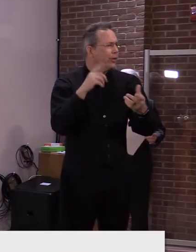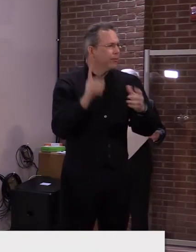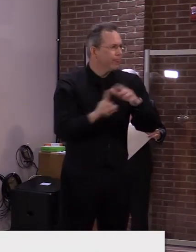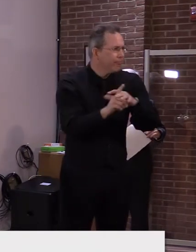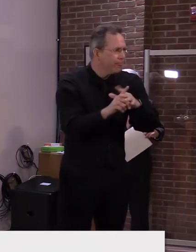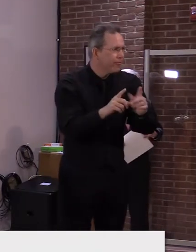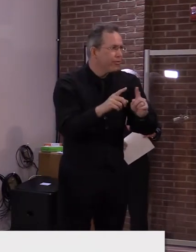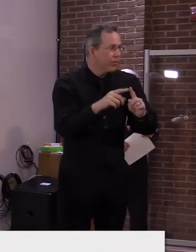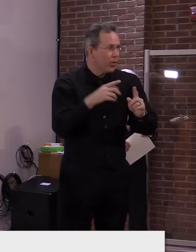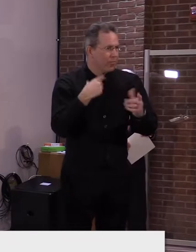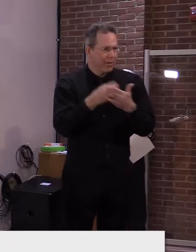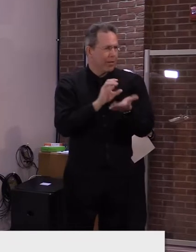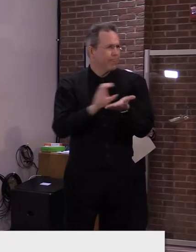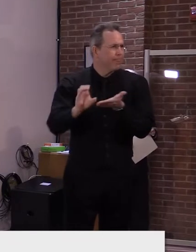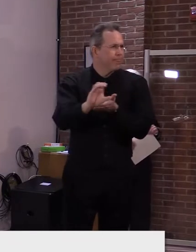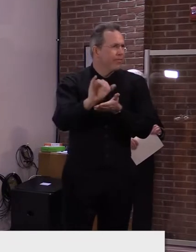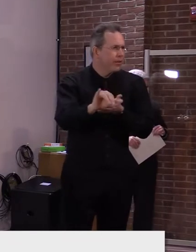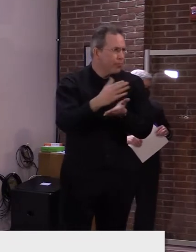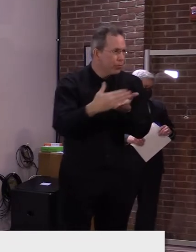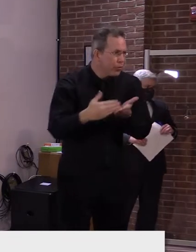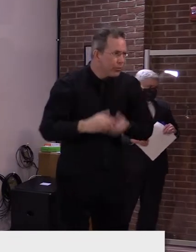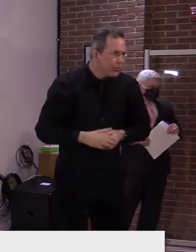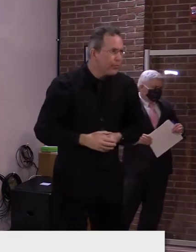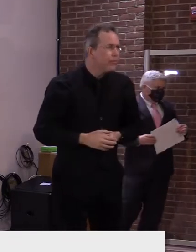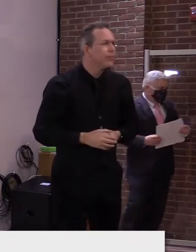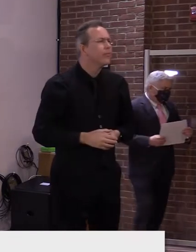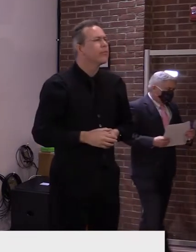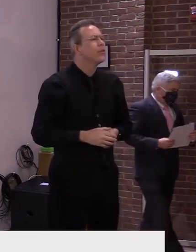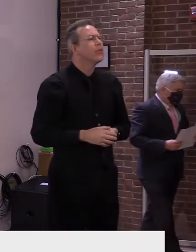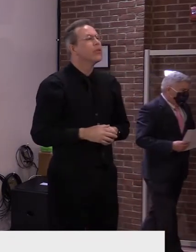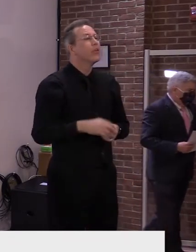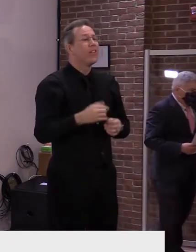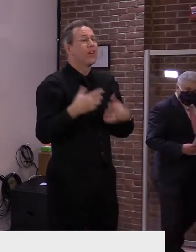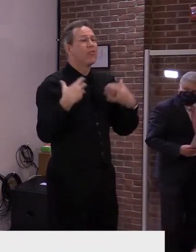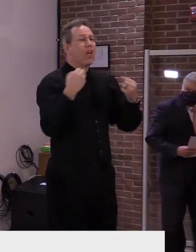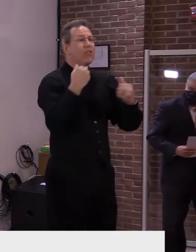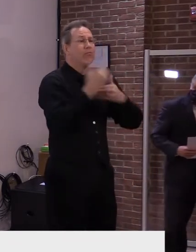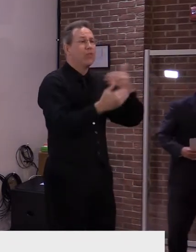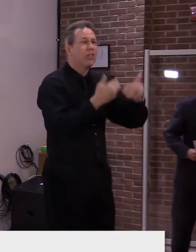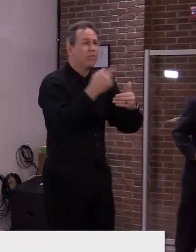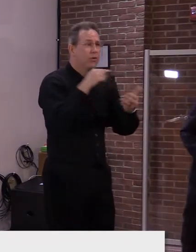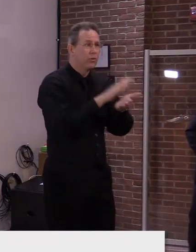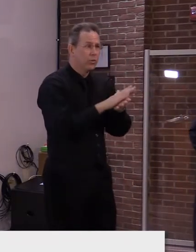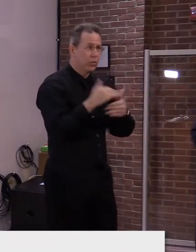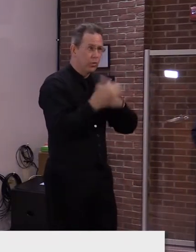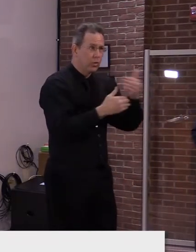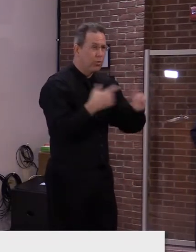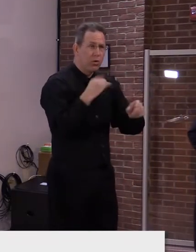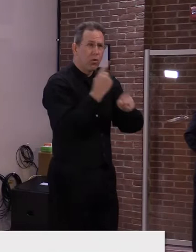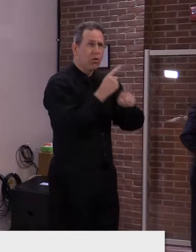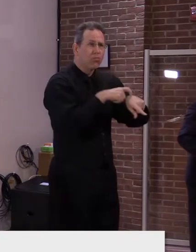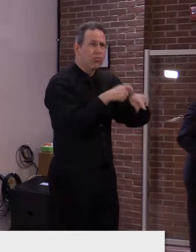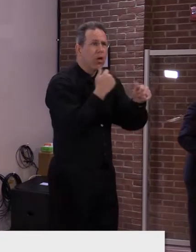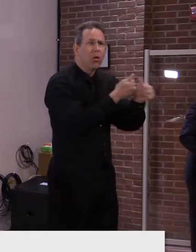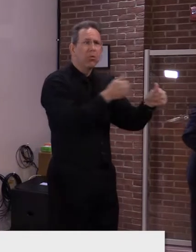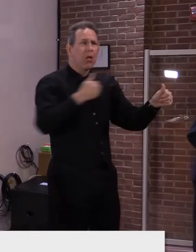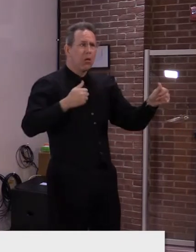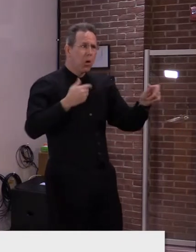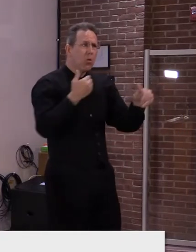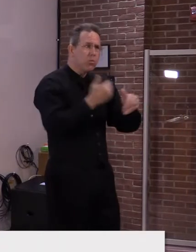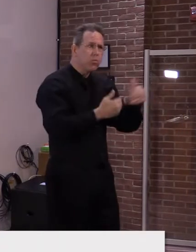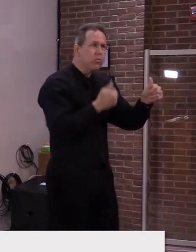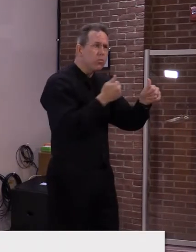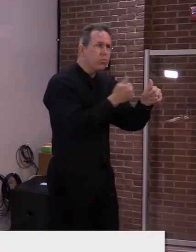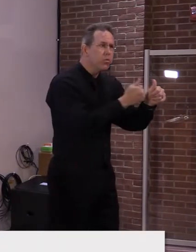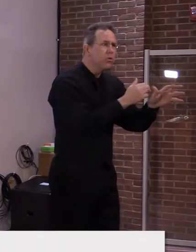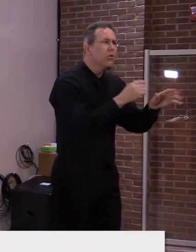source of the funds. And the recovery work in education is going to take some time, and that's why the funds extend out into 2023